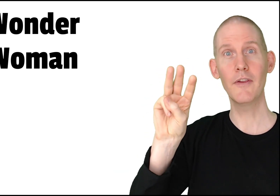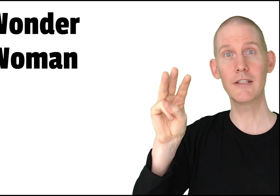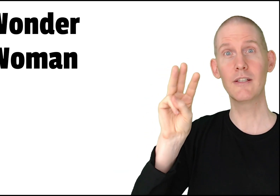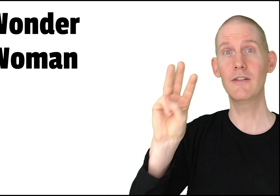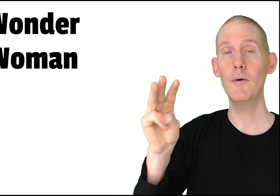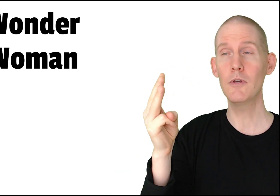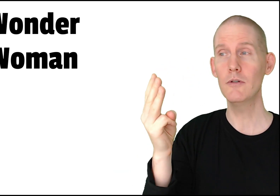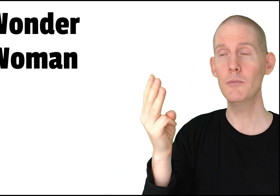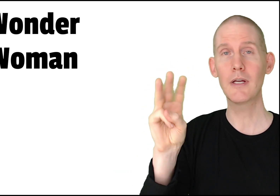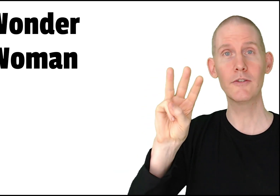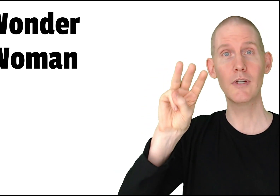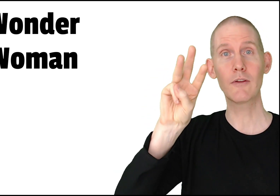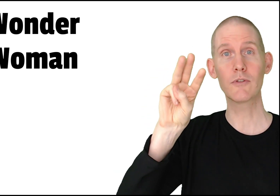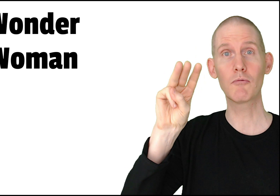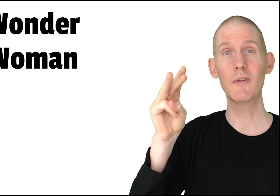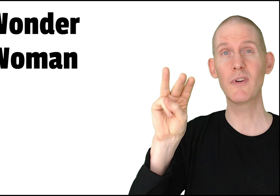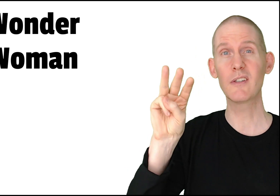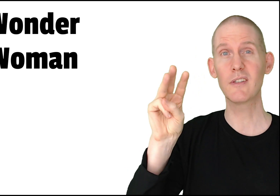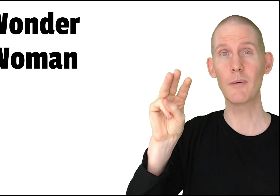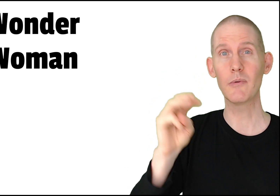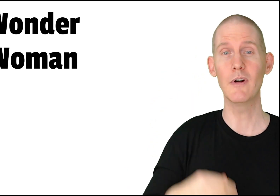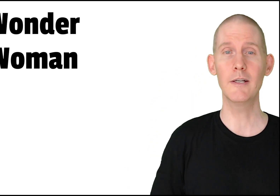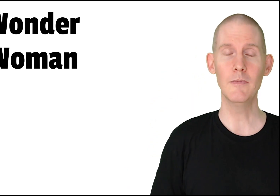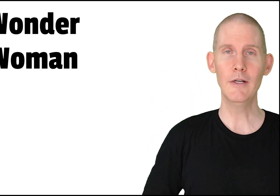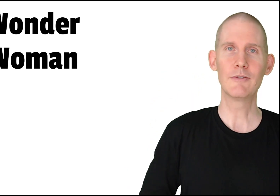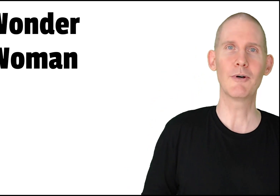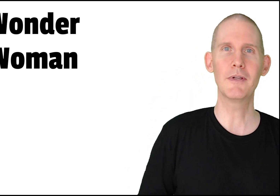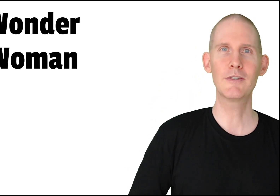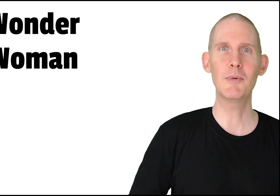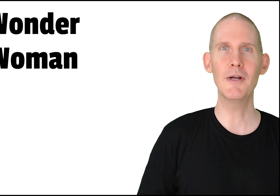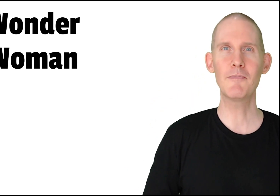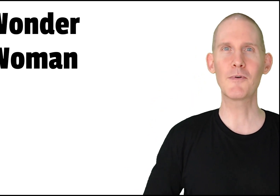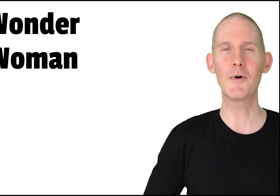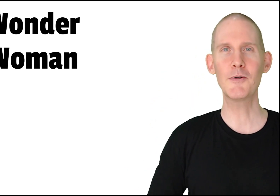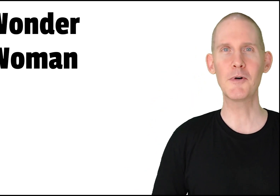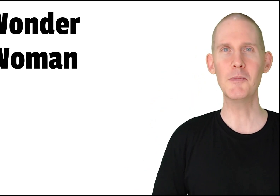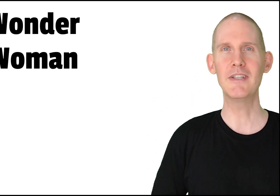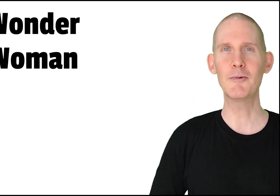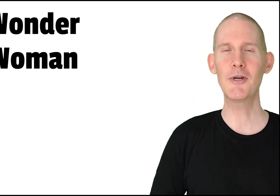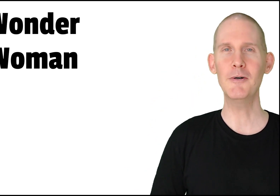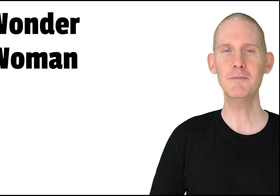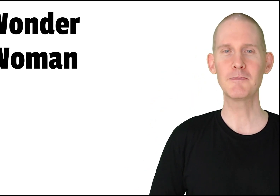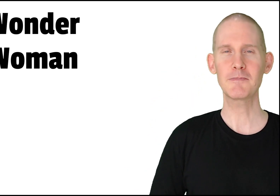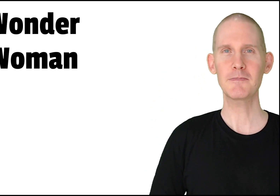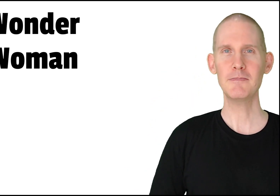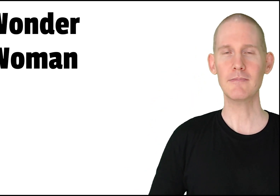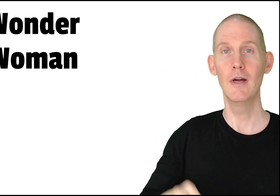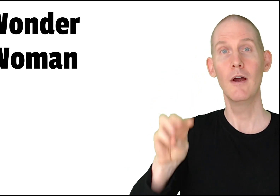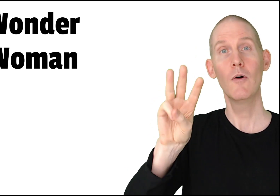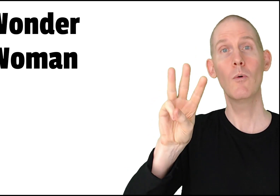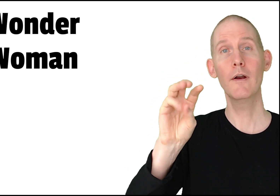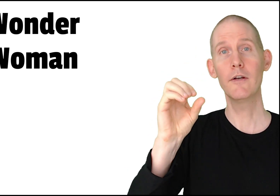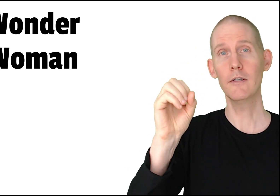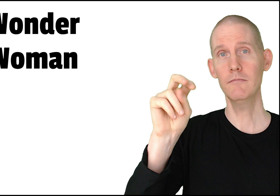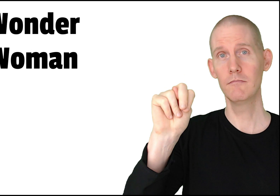it's a W because you got those 3 fingers up, right? So let's speed up for Wonder Woman. Here we go. Wonder